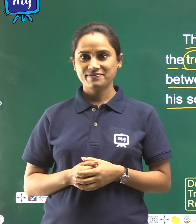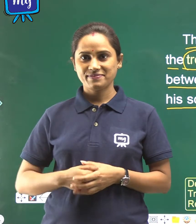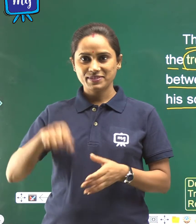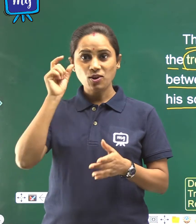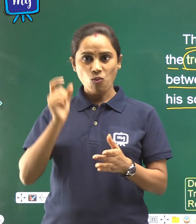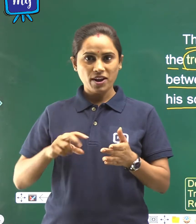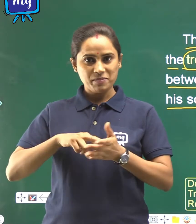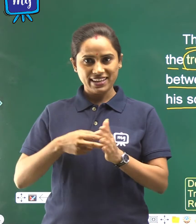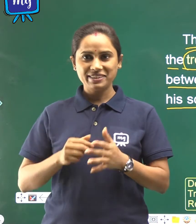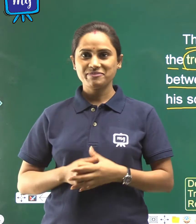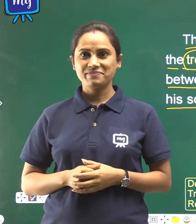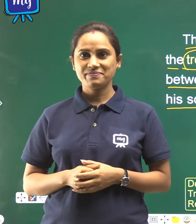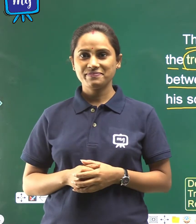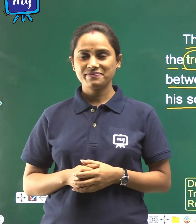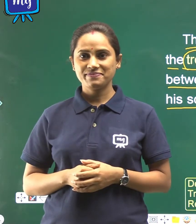Word meaning.